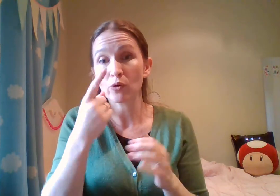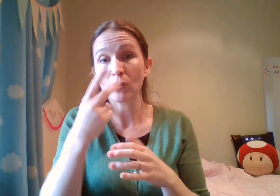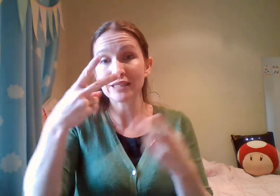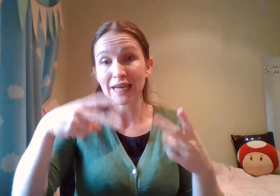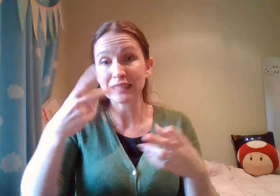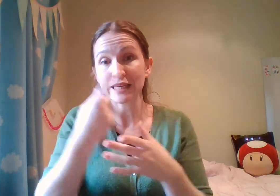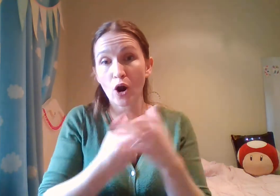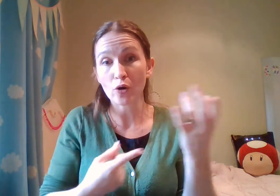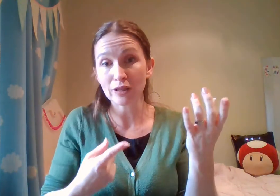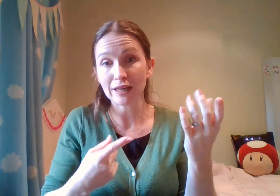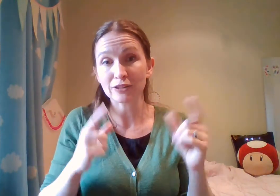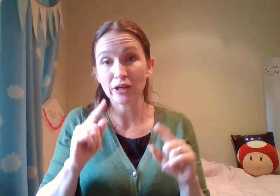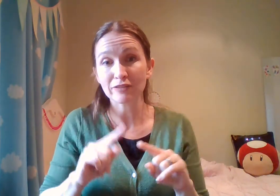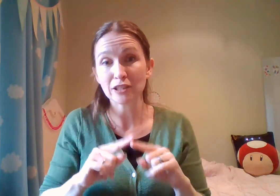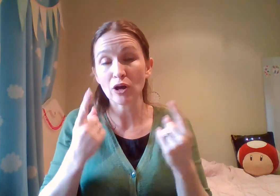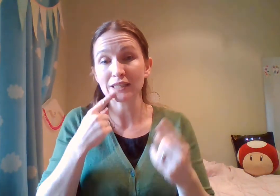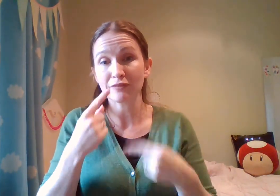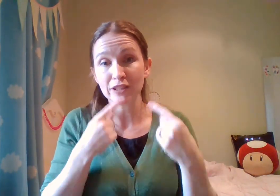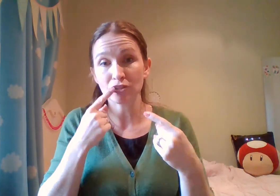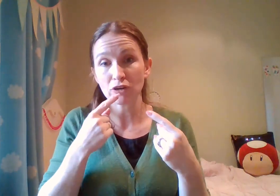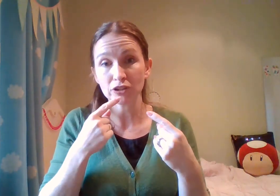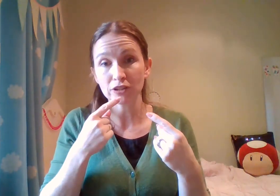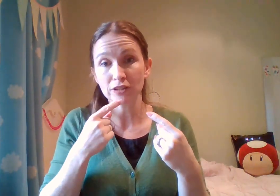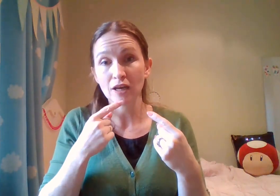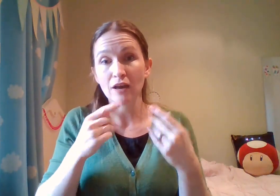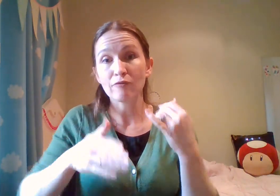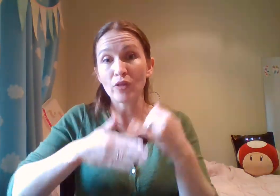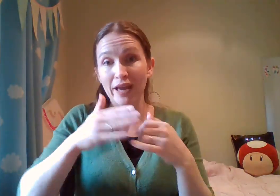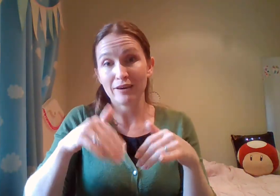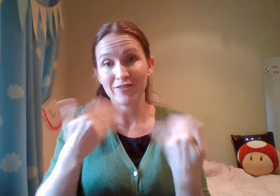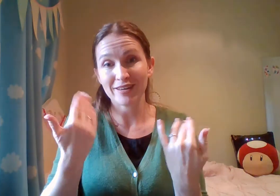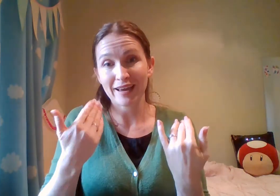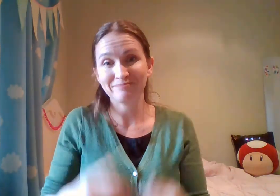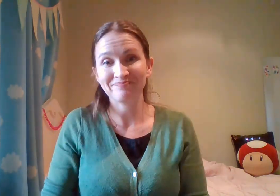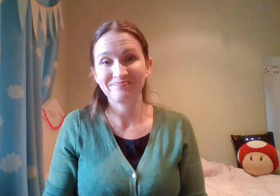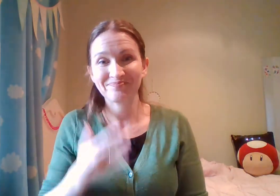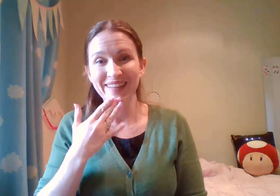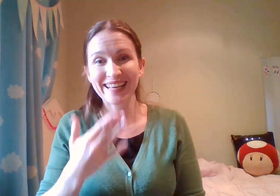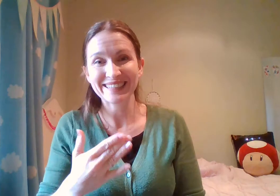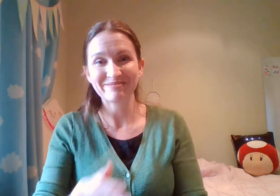who are dancing only, as you have slightly different instructions for the end of the day. Thanks.